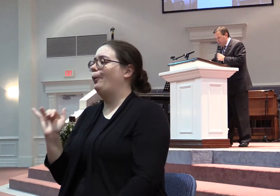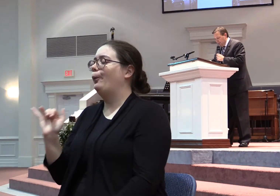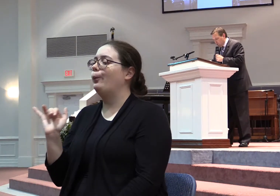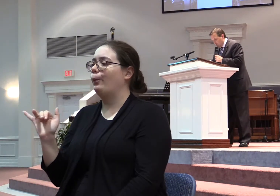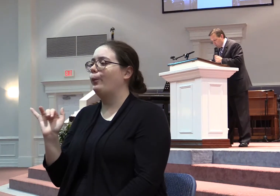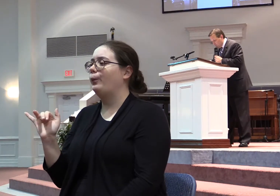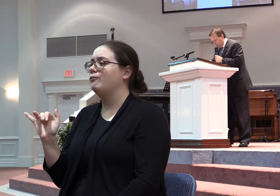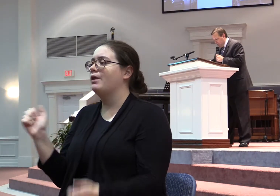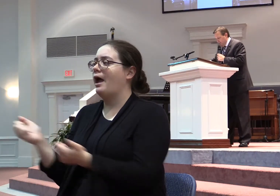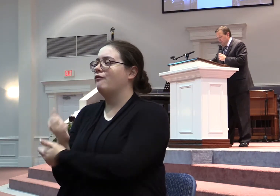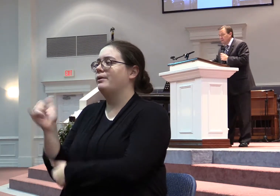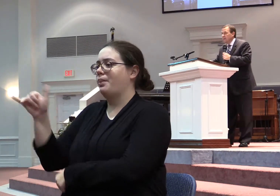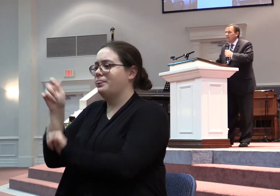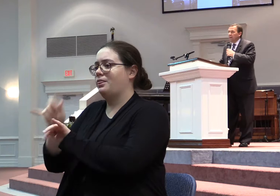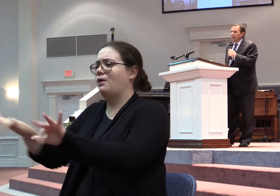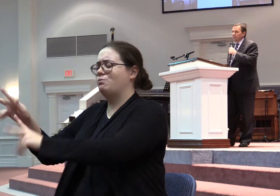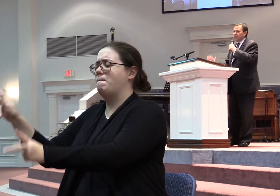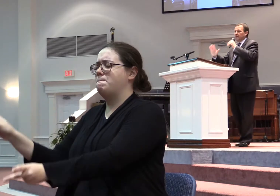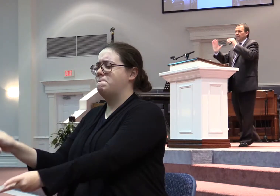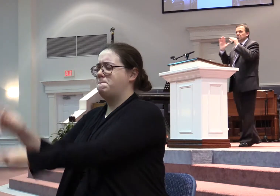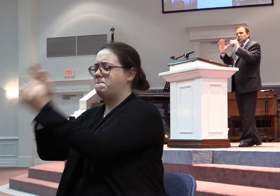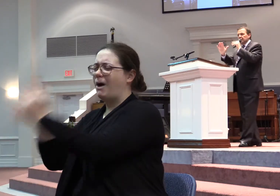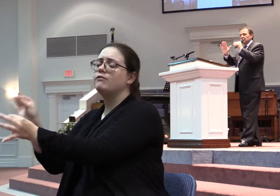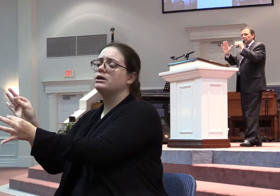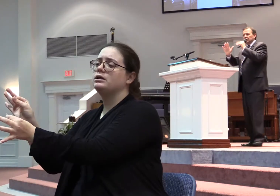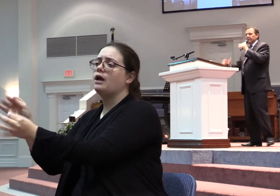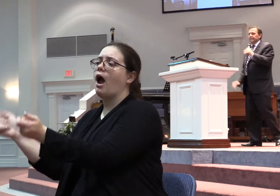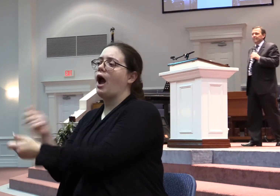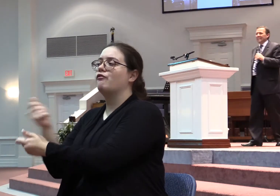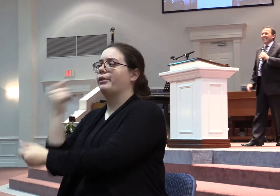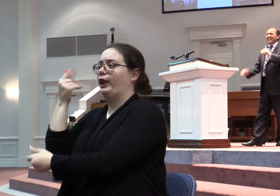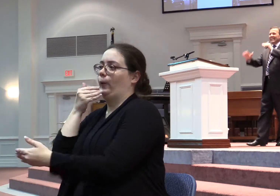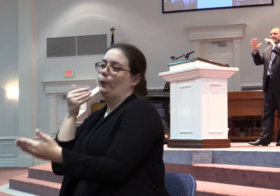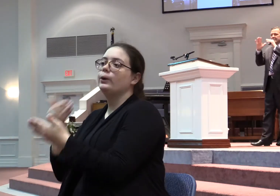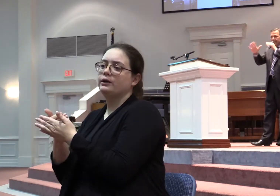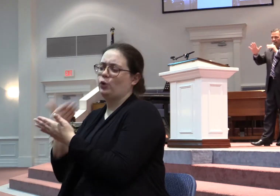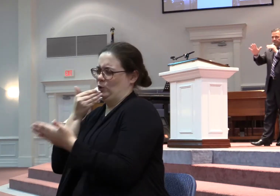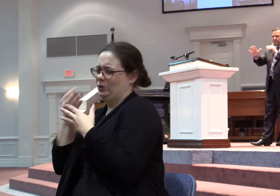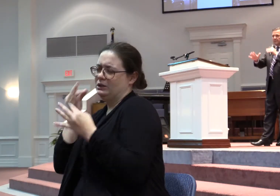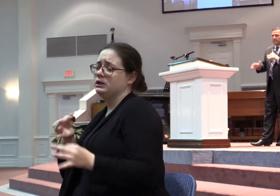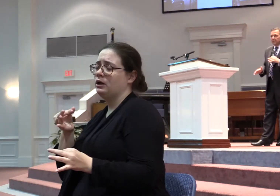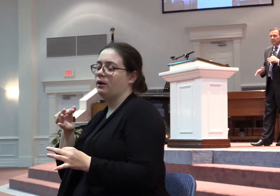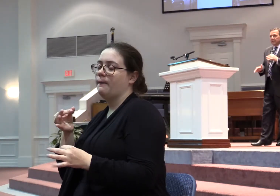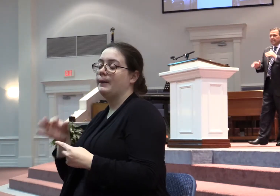Everything about Jordan was perfect. Everything about his choice looked good. Except